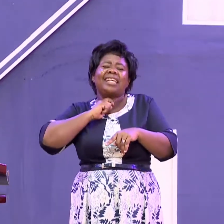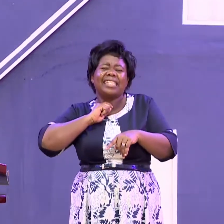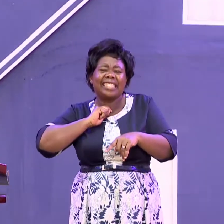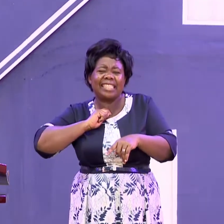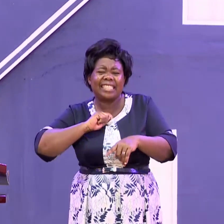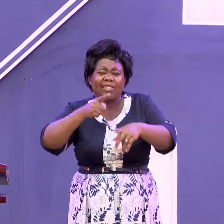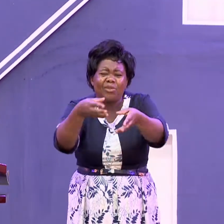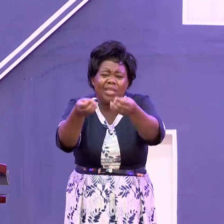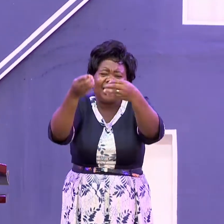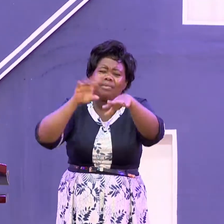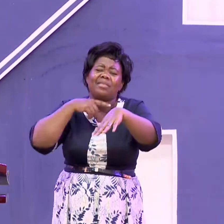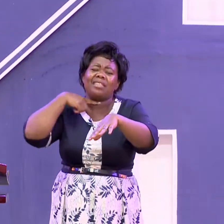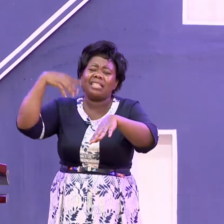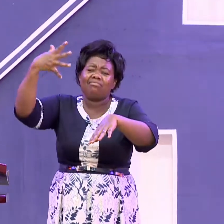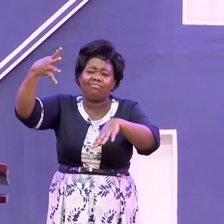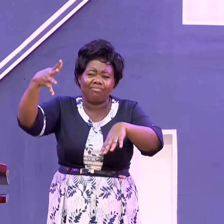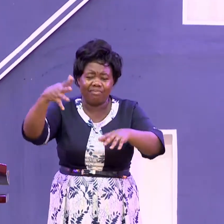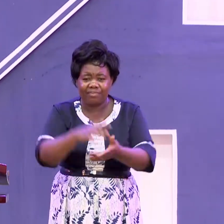you gave me drink. Ne munywesa.